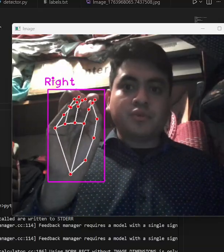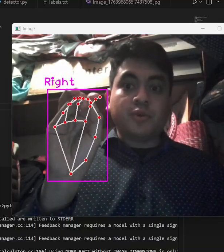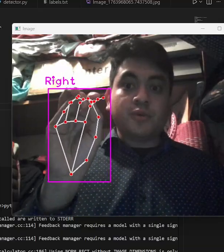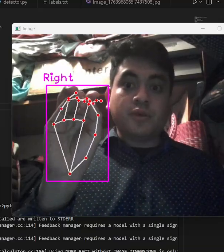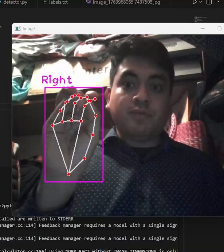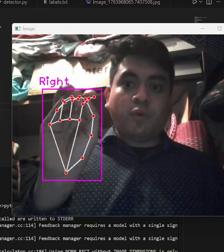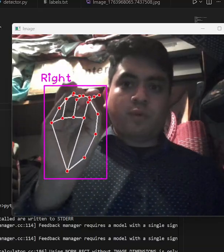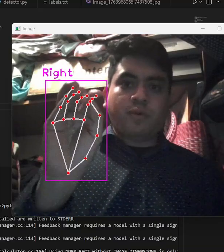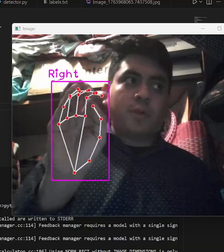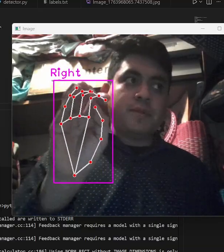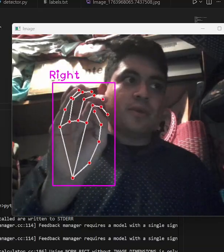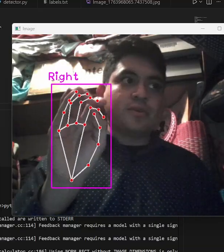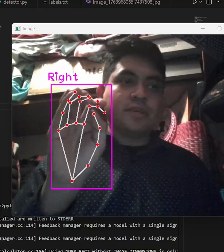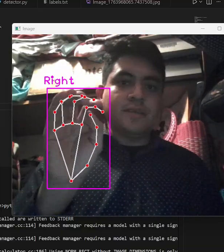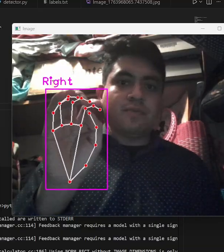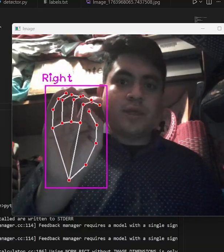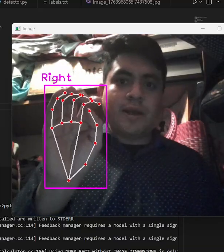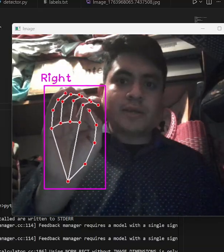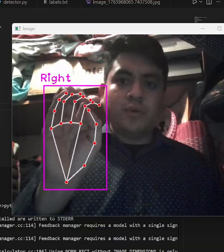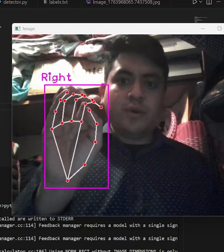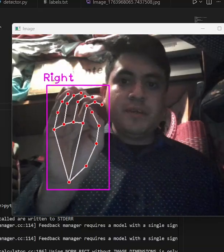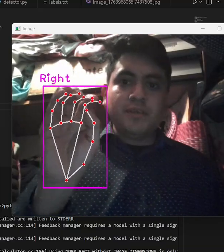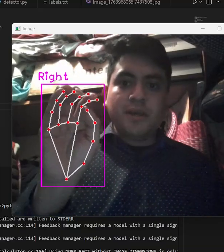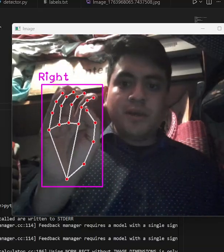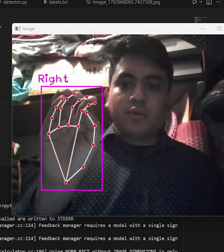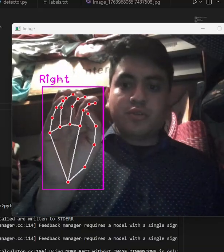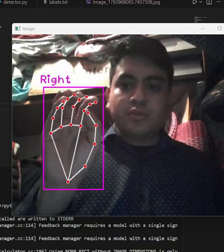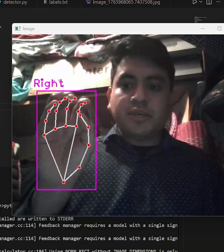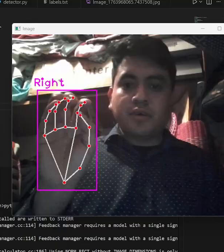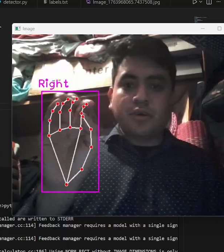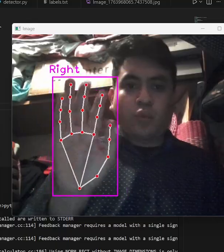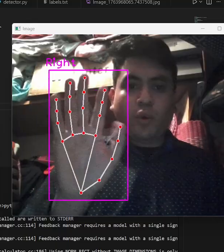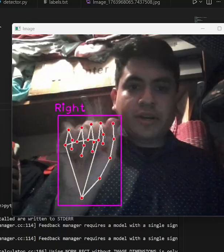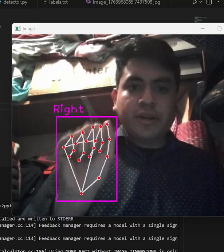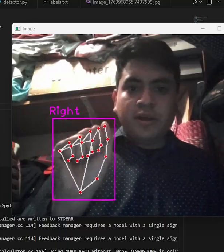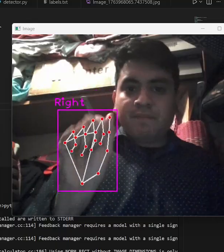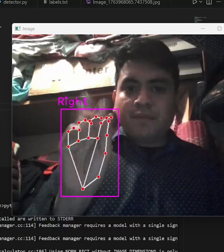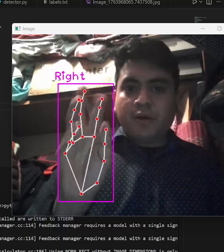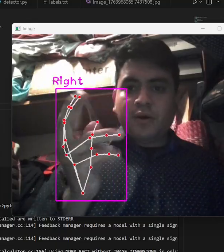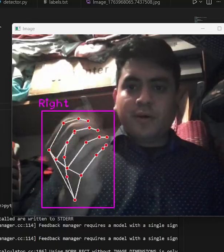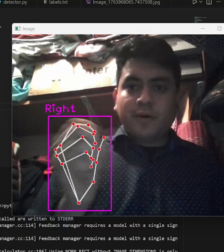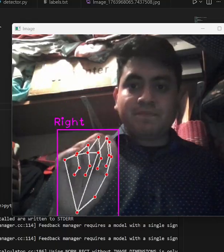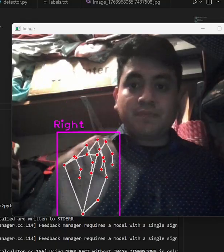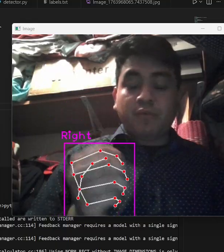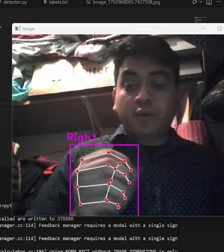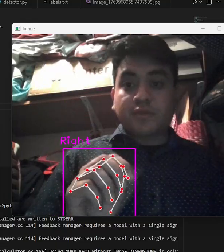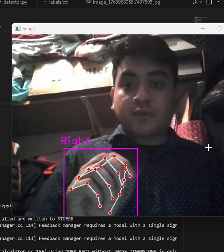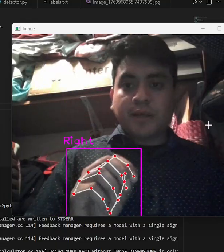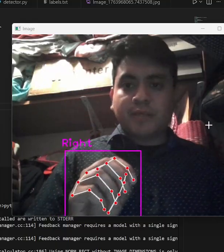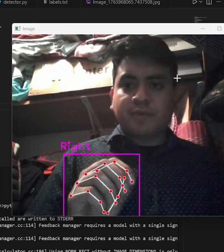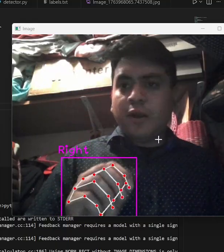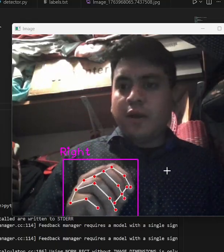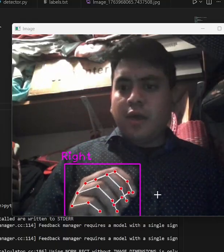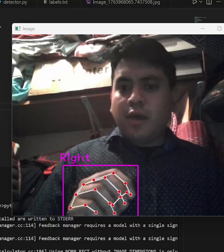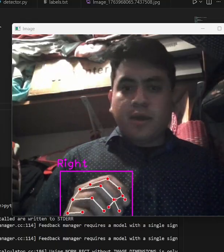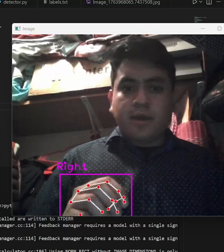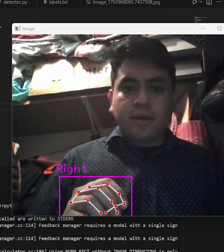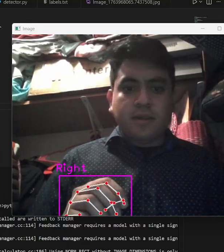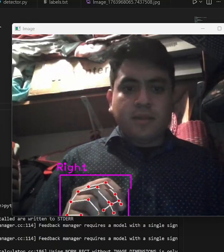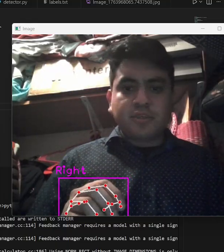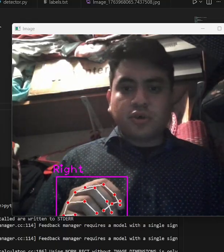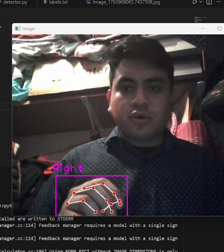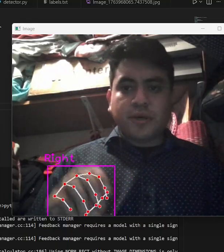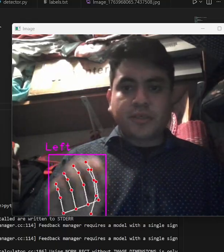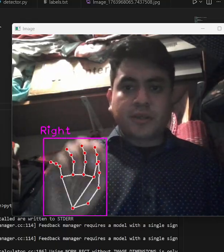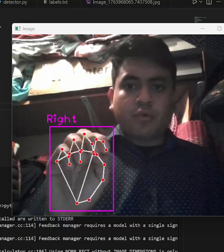the 224 requirement that are needed for the actual image in order to make it work. At least for the classifier. And let